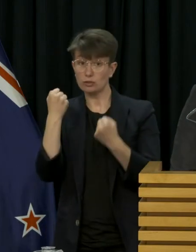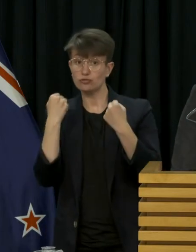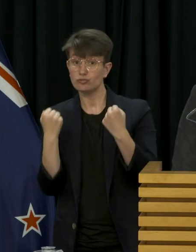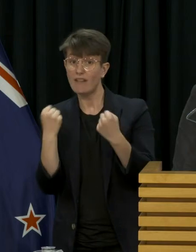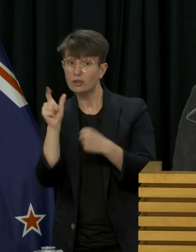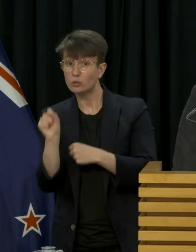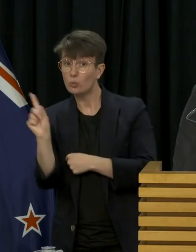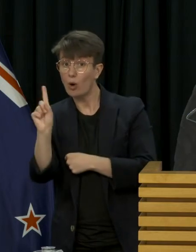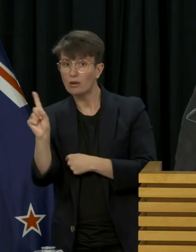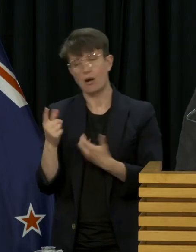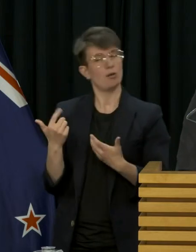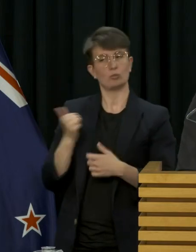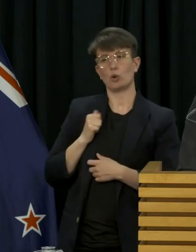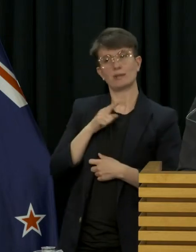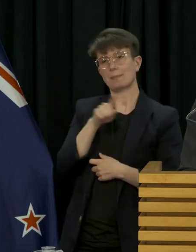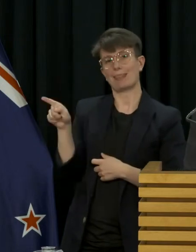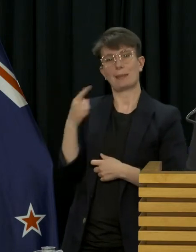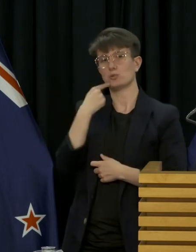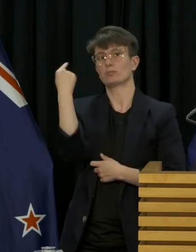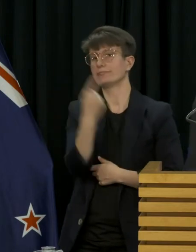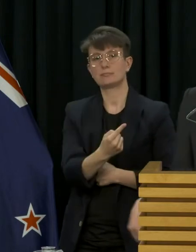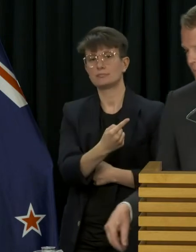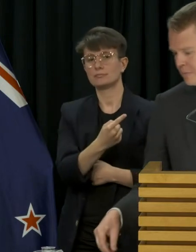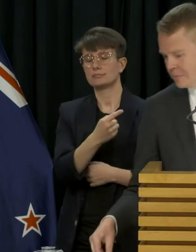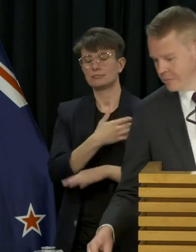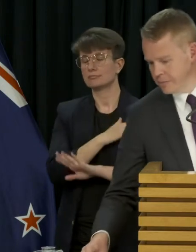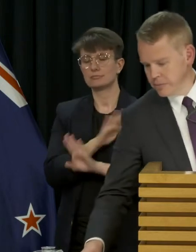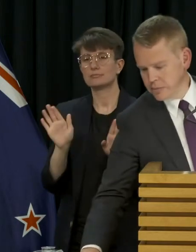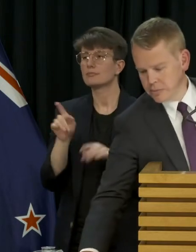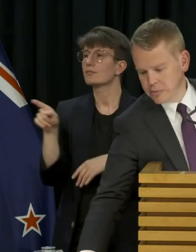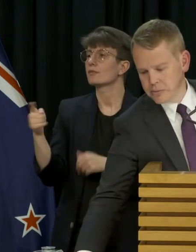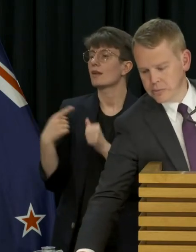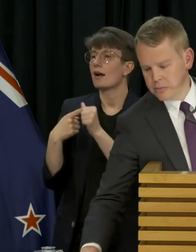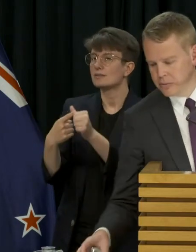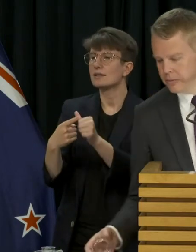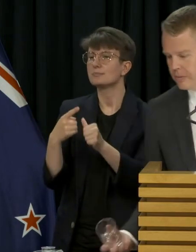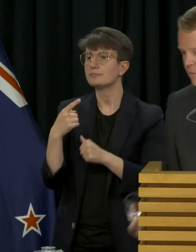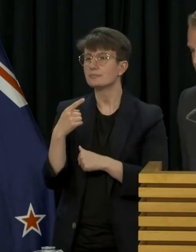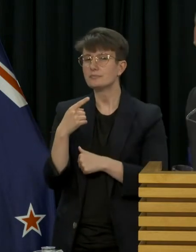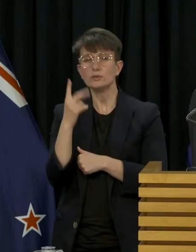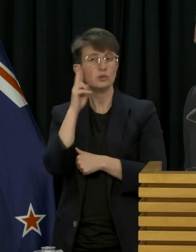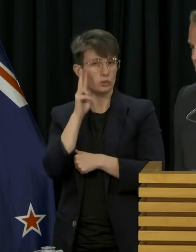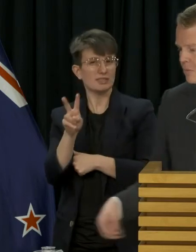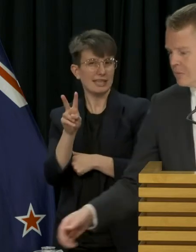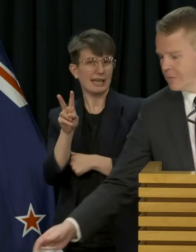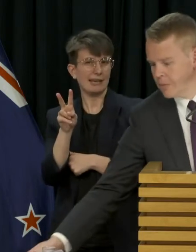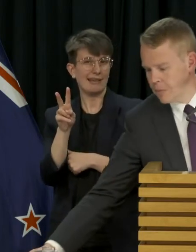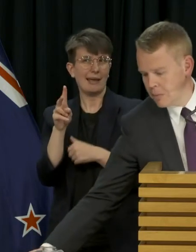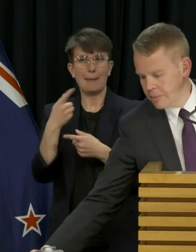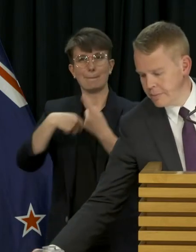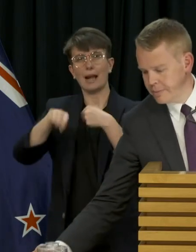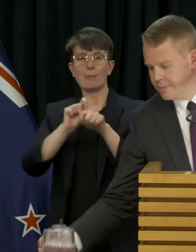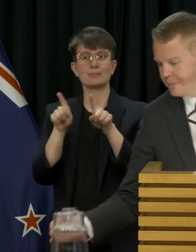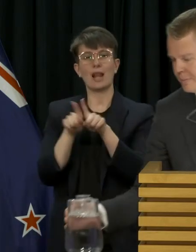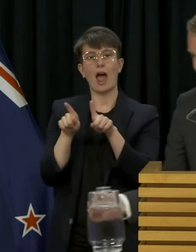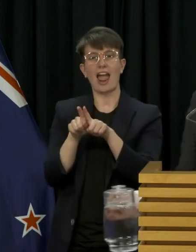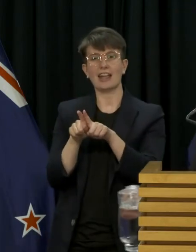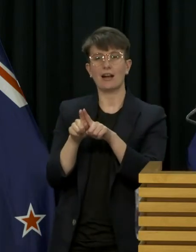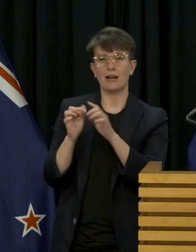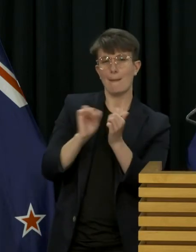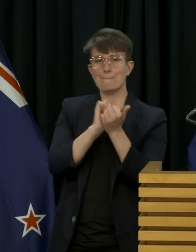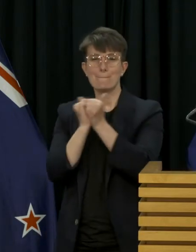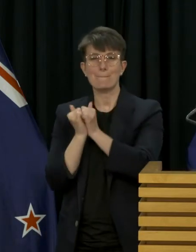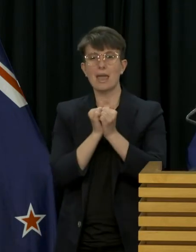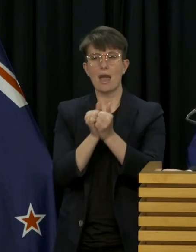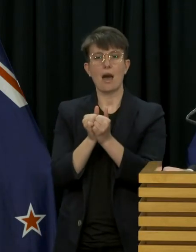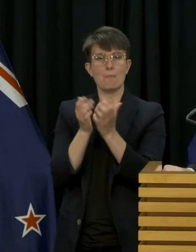guidance. Yeah. One of the things that you will notice that actually you see it become self-reinforcing. When a lot of people are wearing a mask